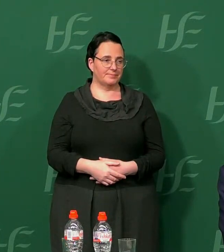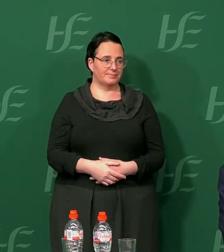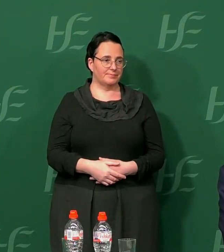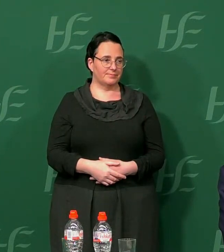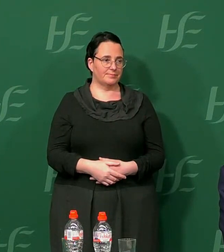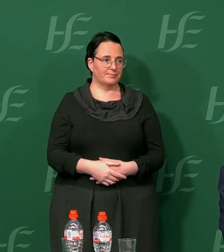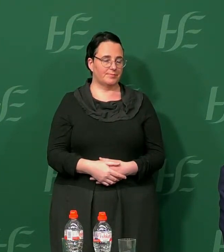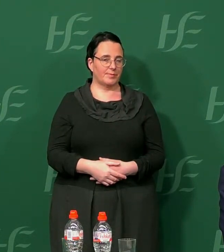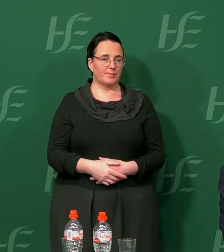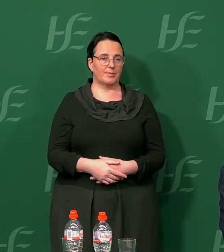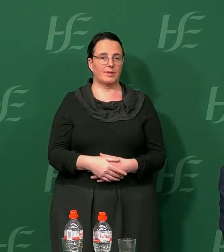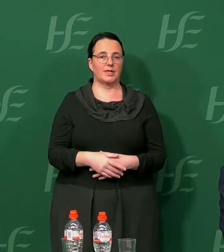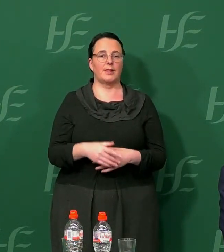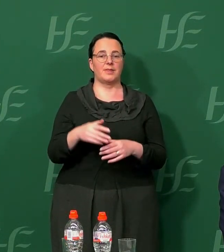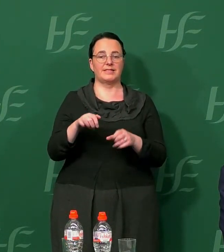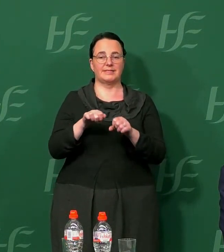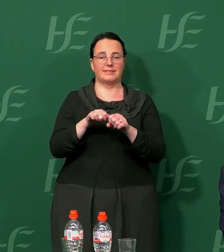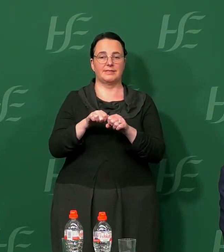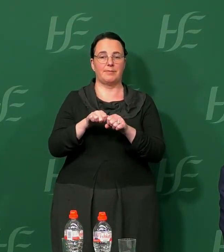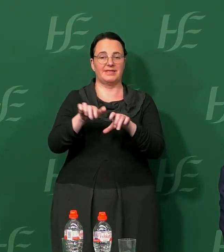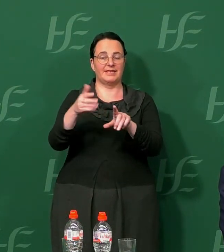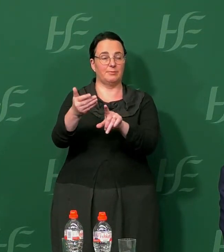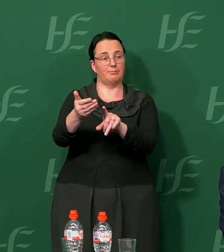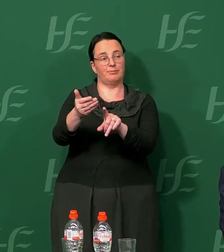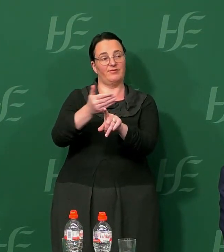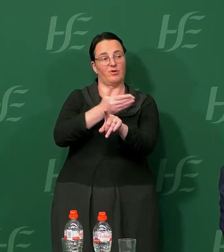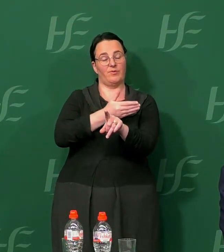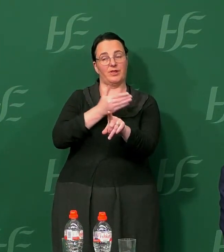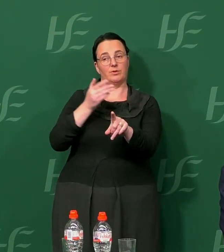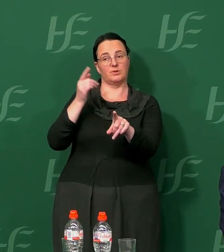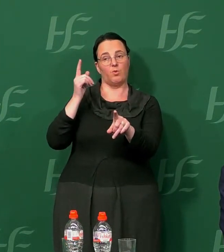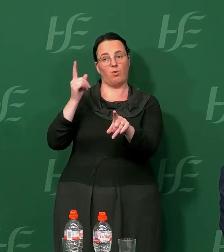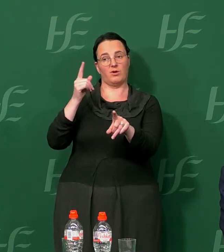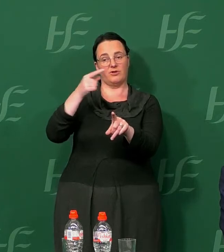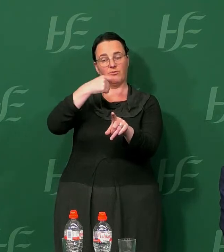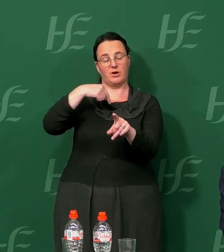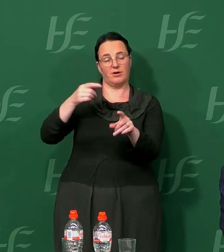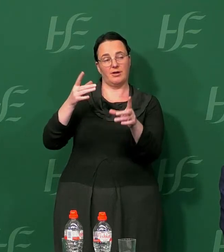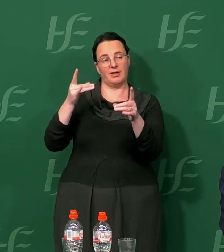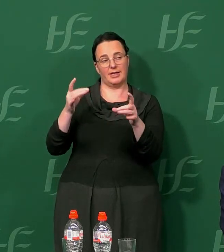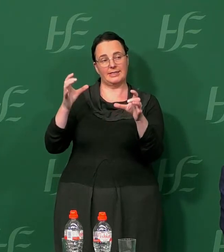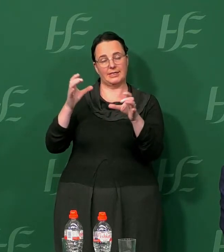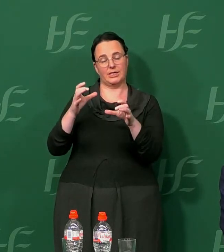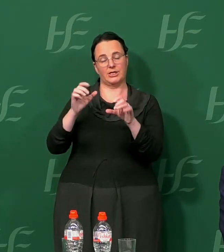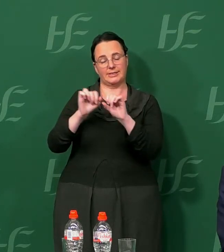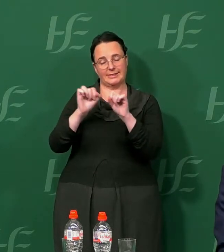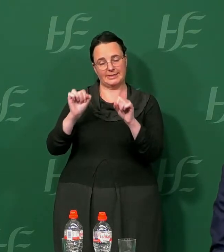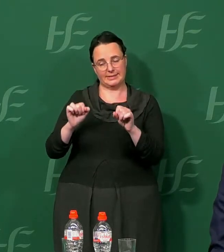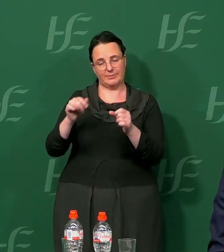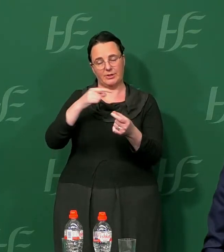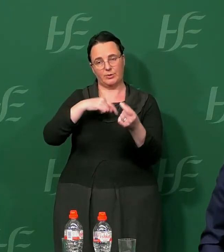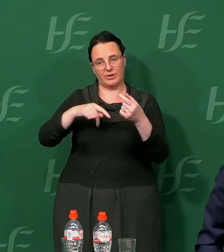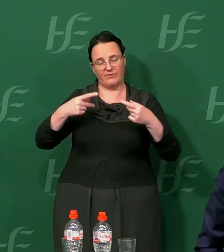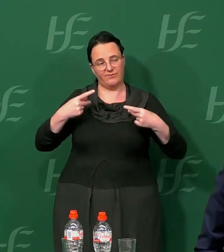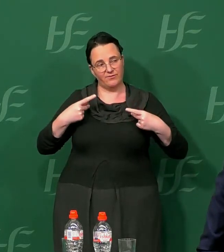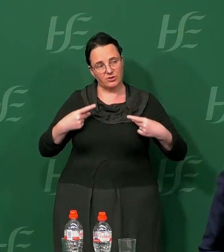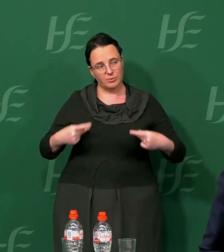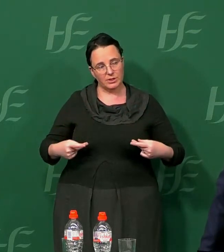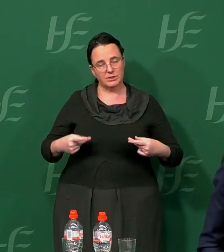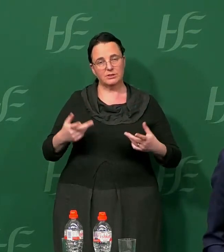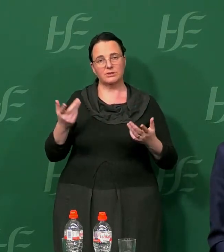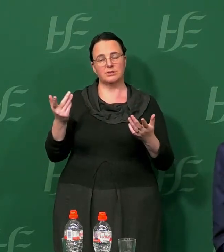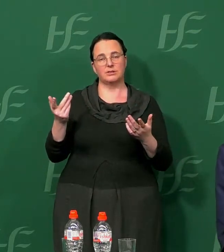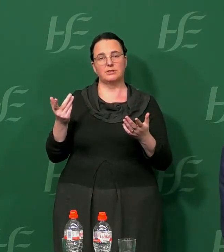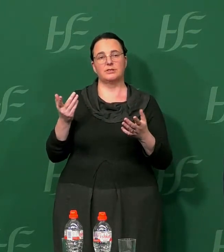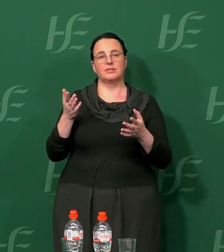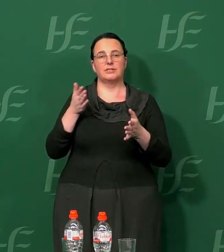long before this pandemic happened, there have been warnings that our healthcare systems were vulnerable because of increased globalization, ease of travel,